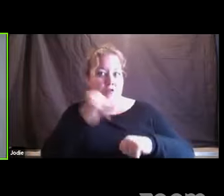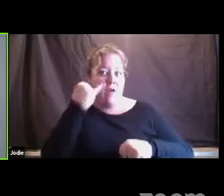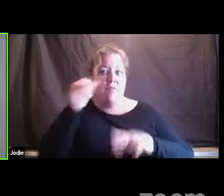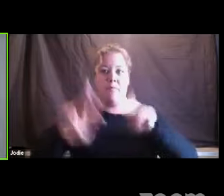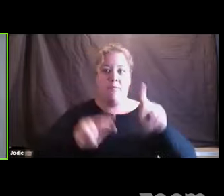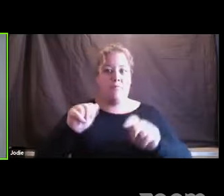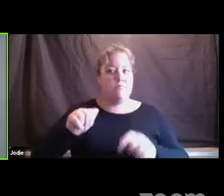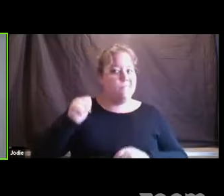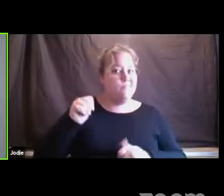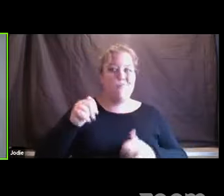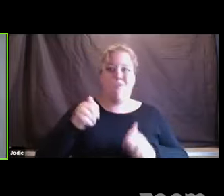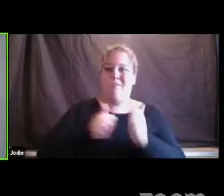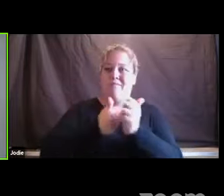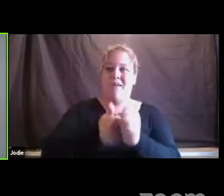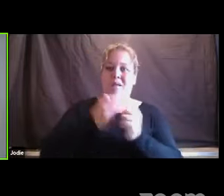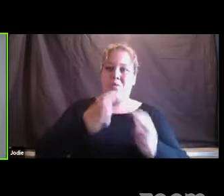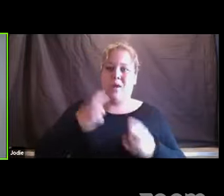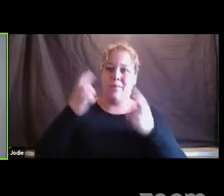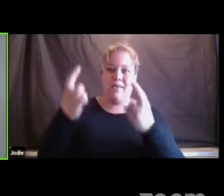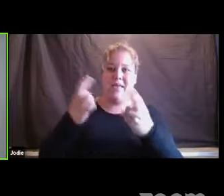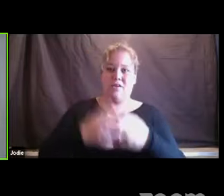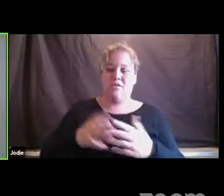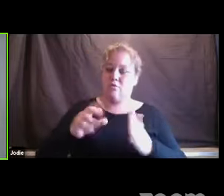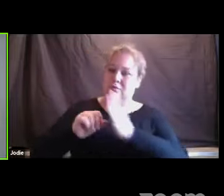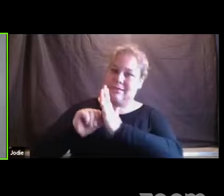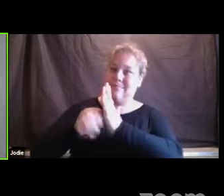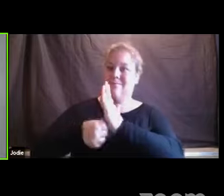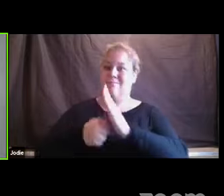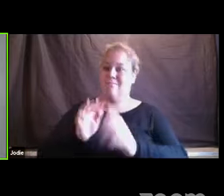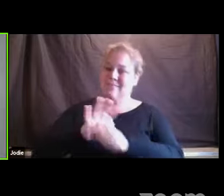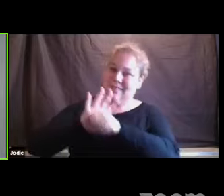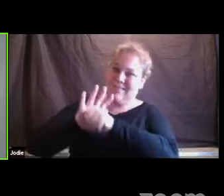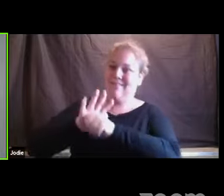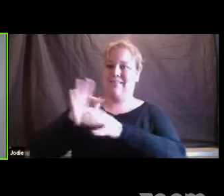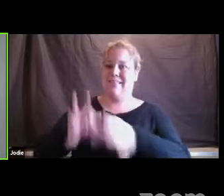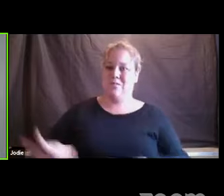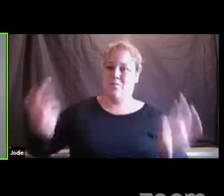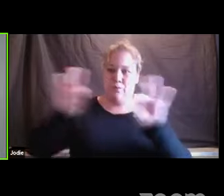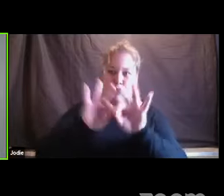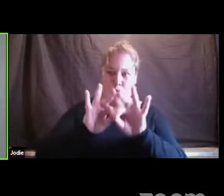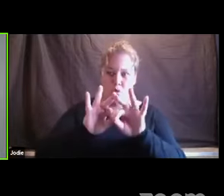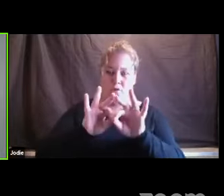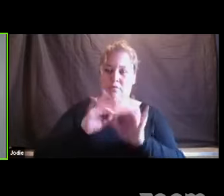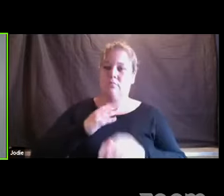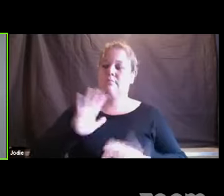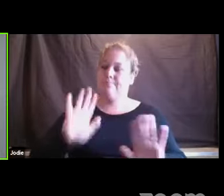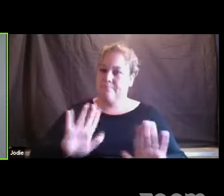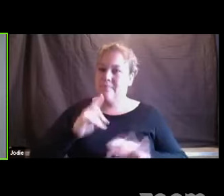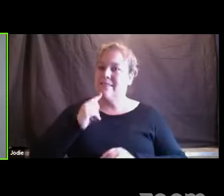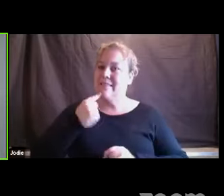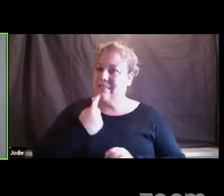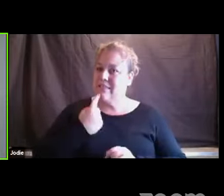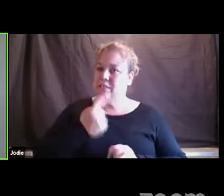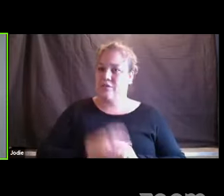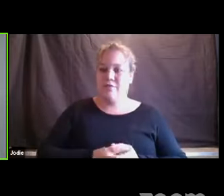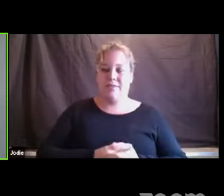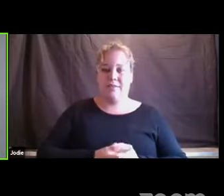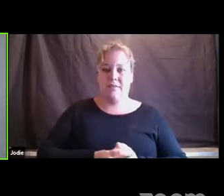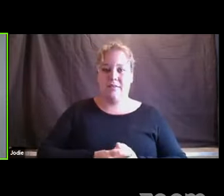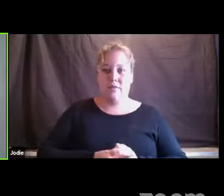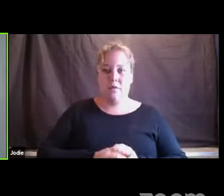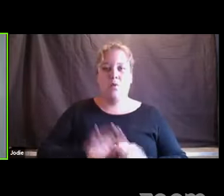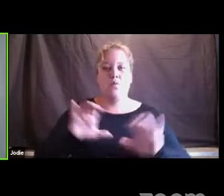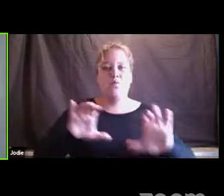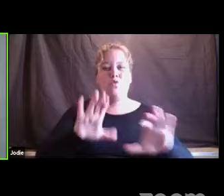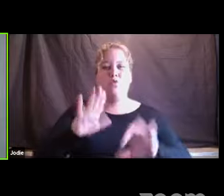I can't say it enough, I can't stress it enough how important it is to take this seriously, to do your